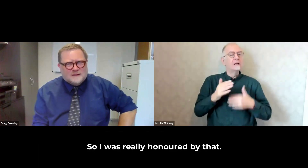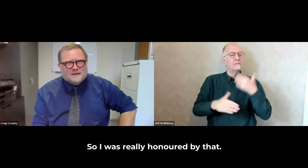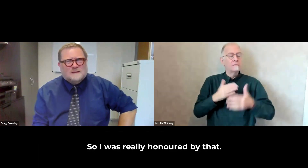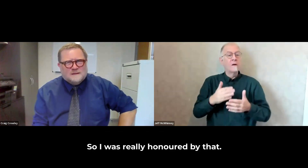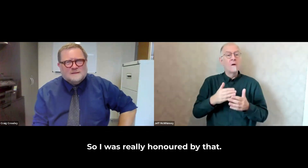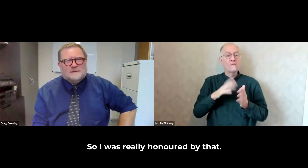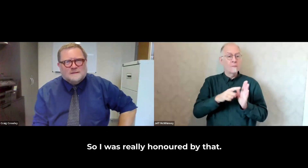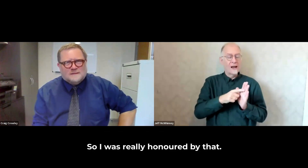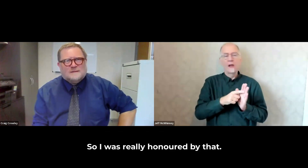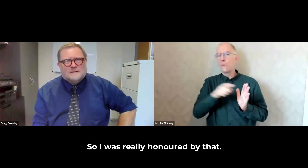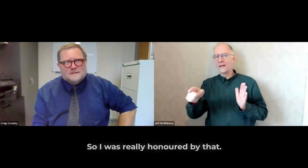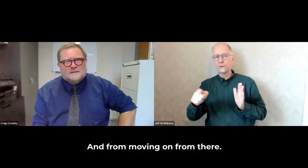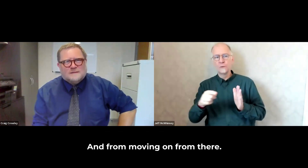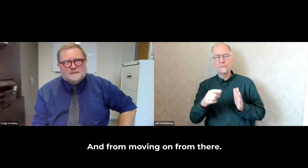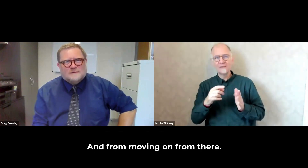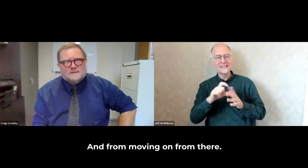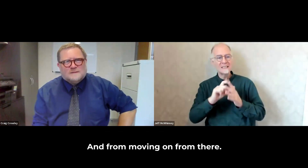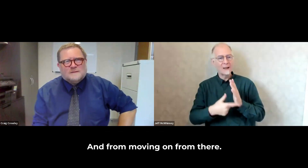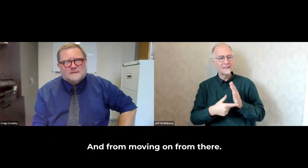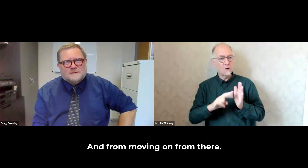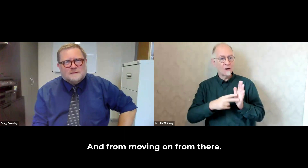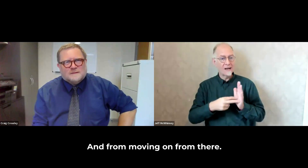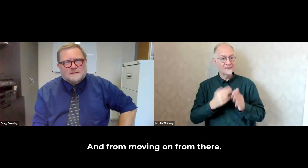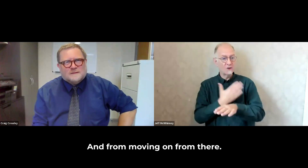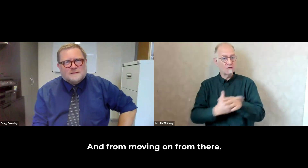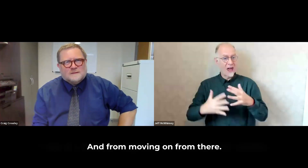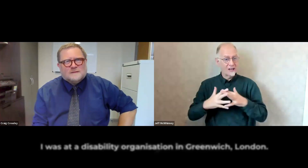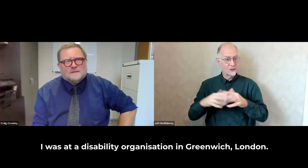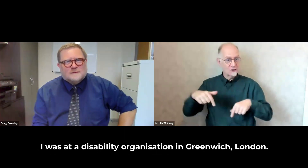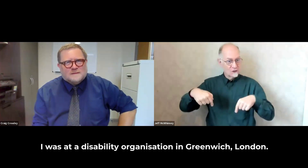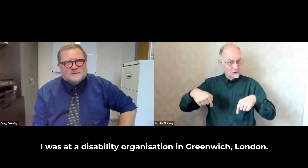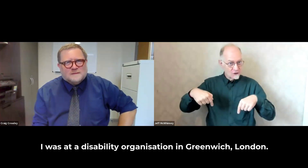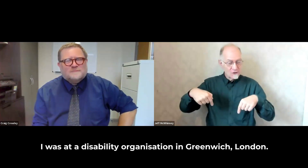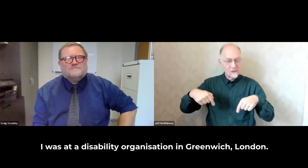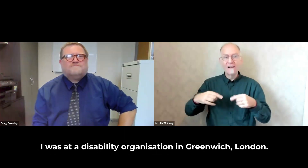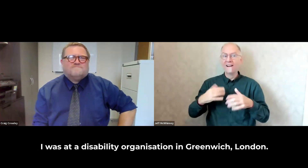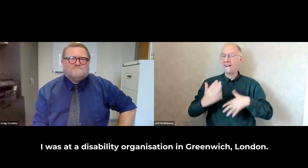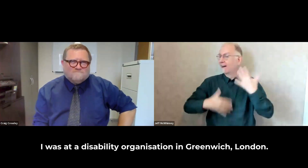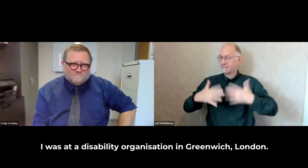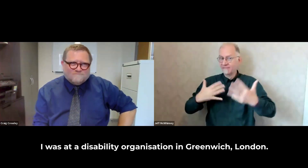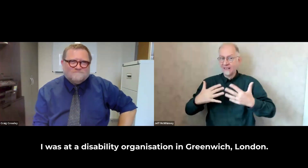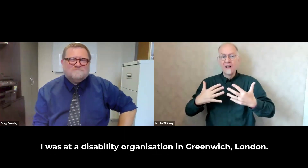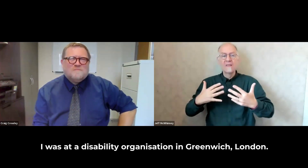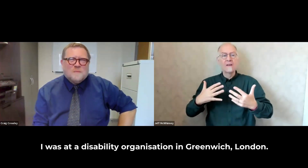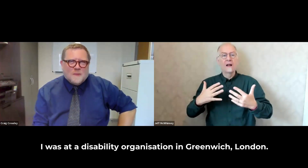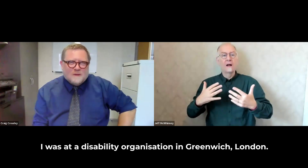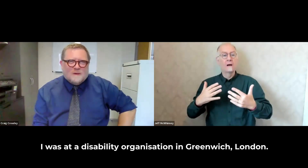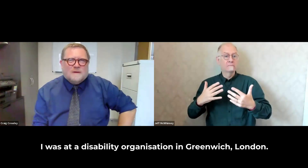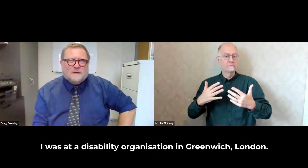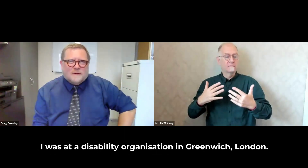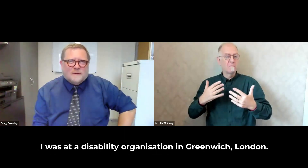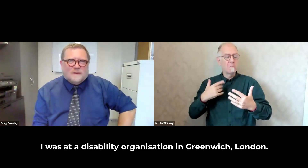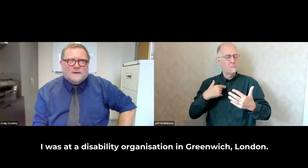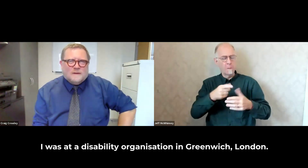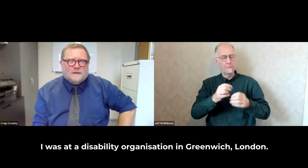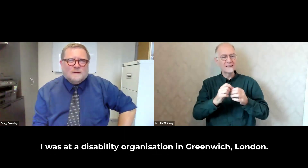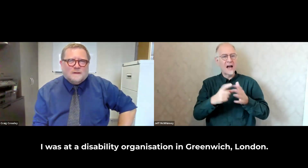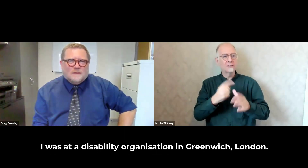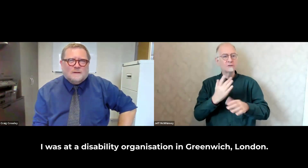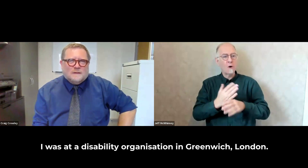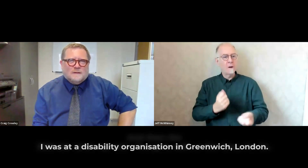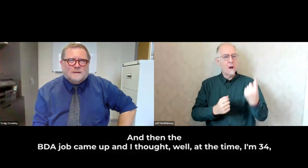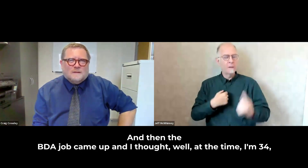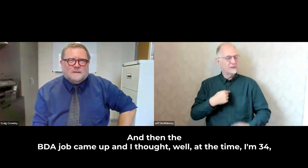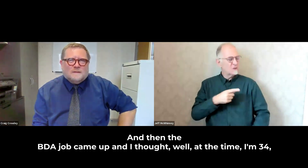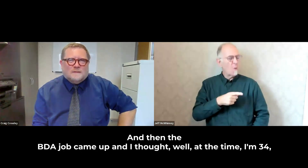really honoured by that. And from moving on from there, it was a disability organisation in Greenwich, in